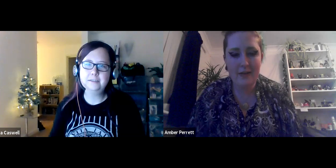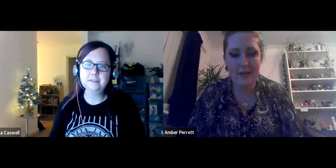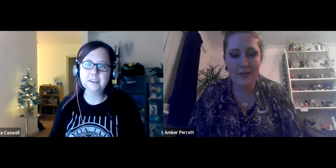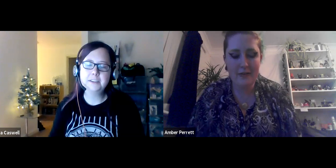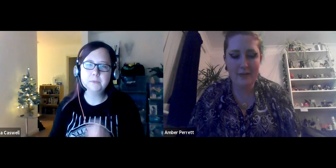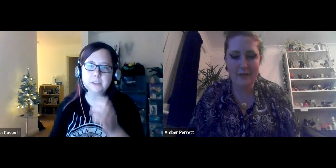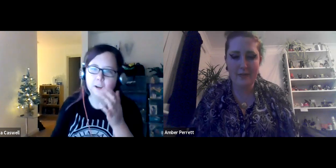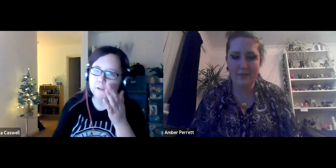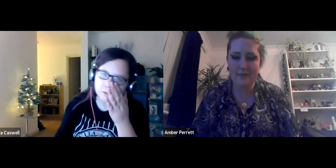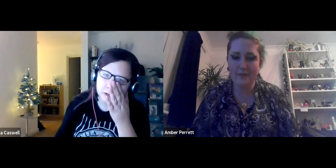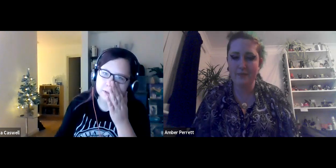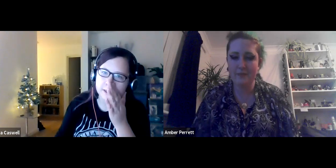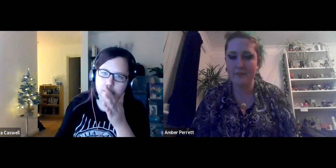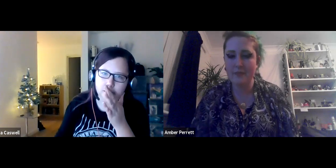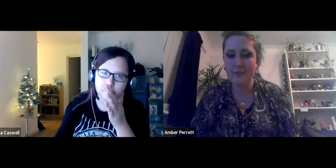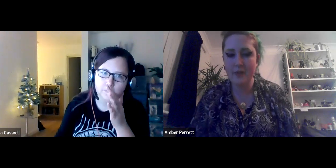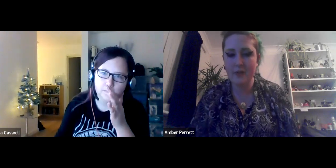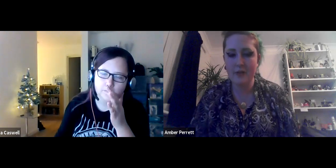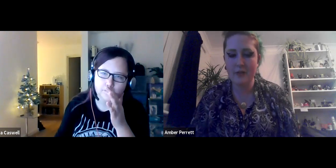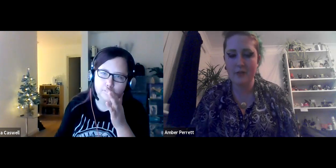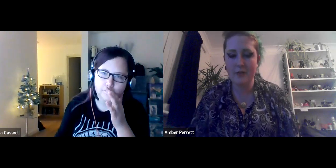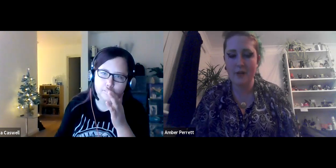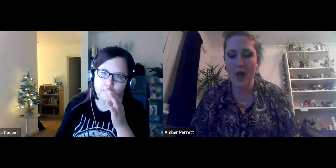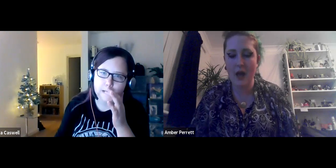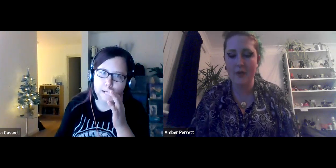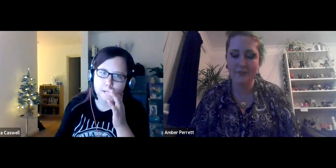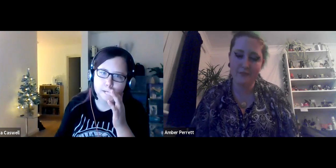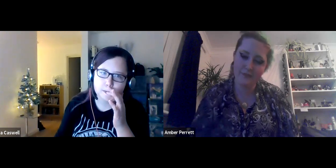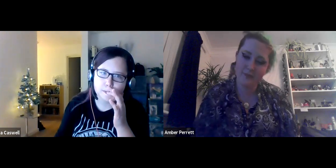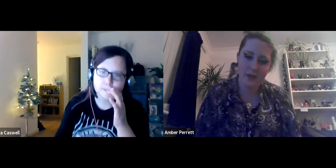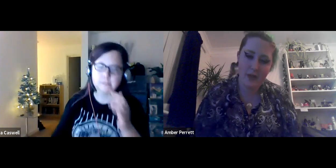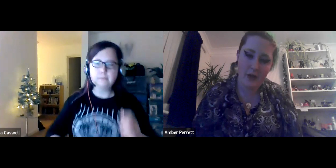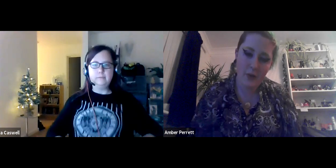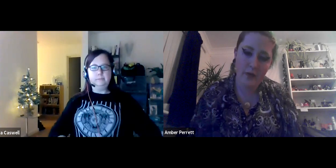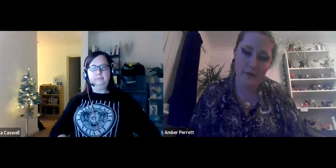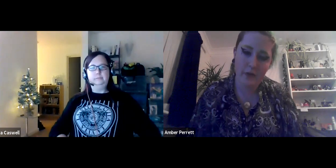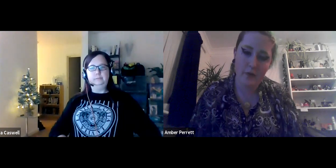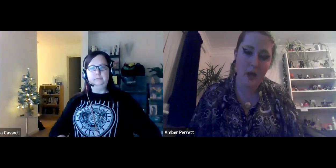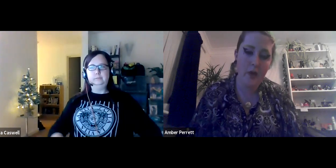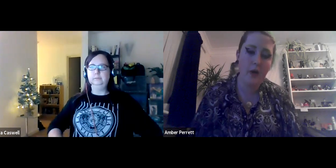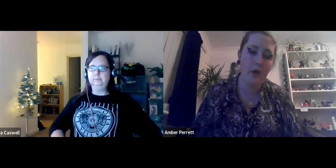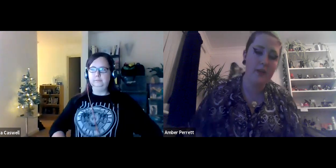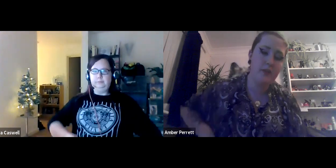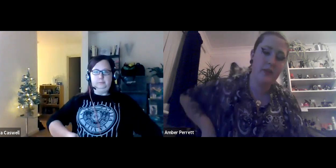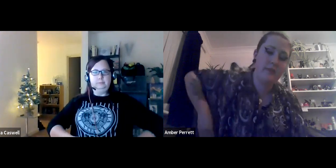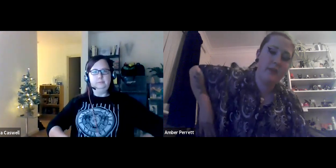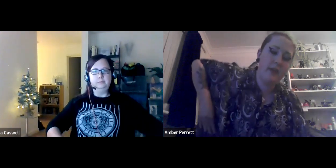Oh, because it was like hungry, wasn't it? Yeah. What else have I? Oh, college is the